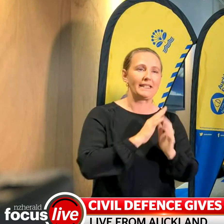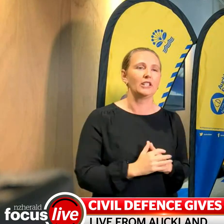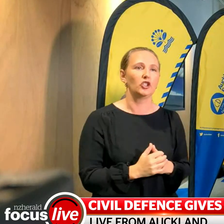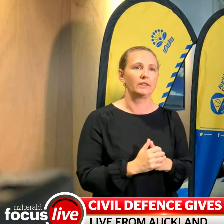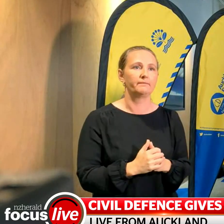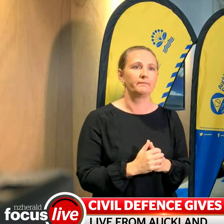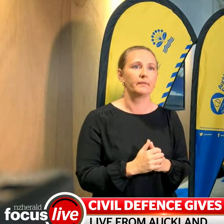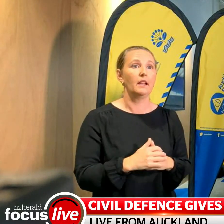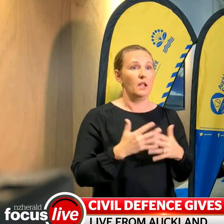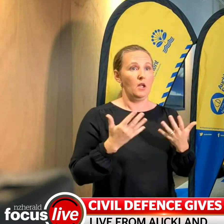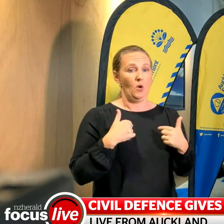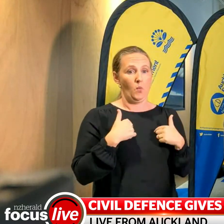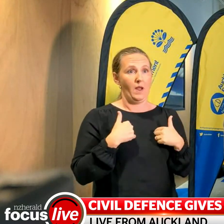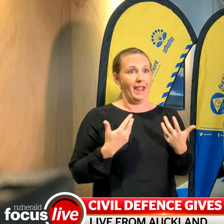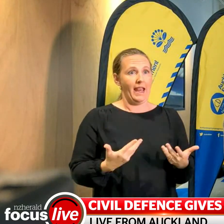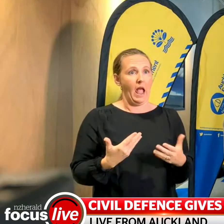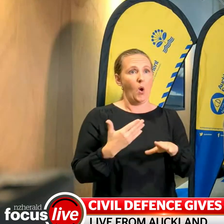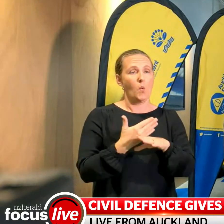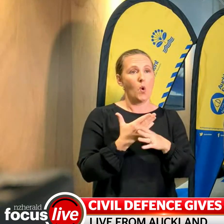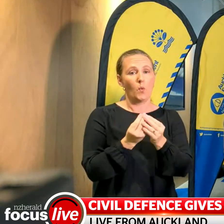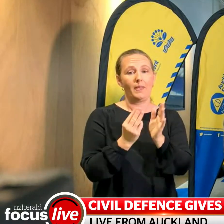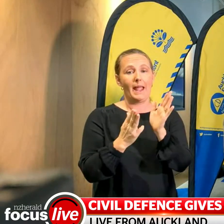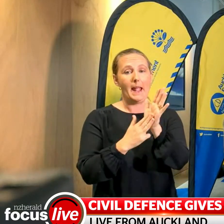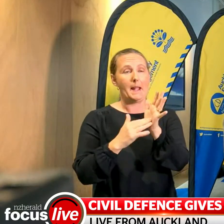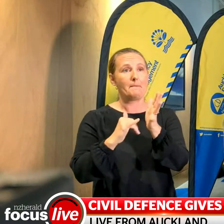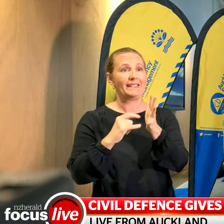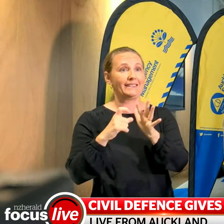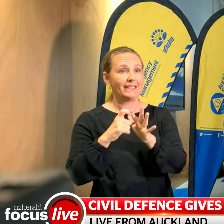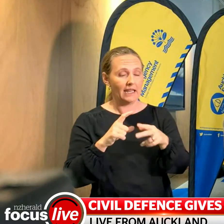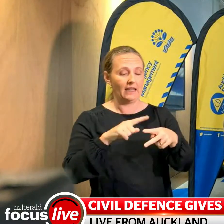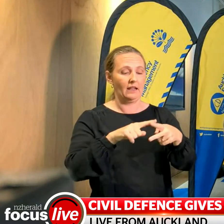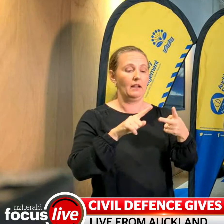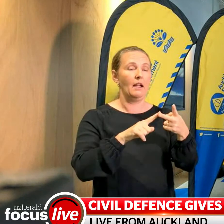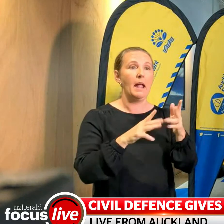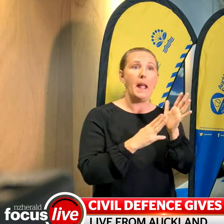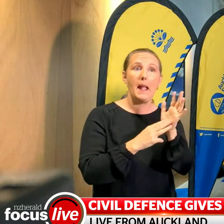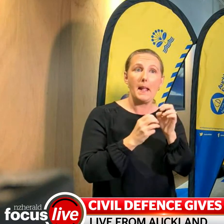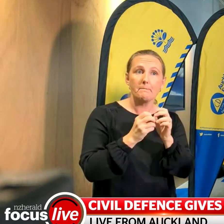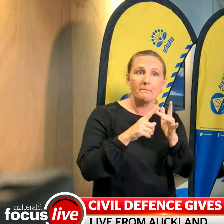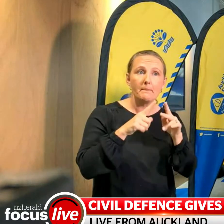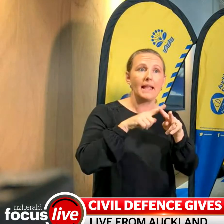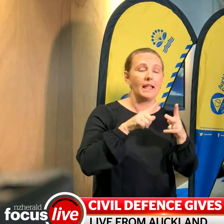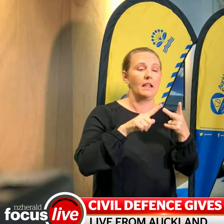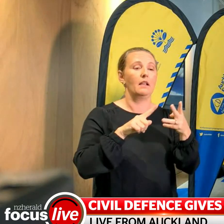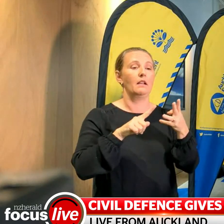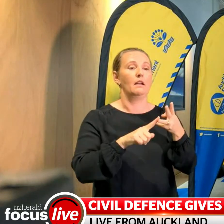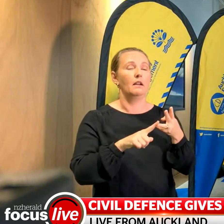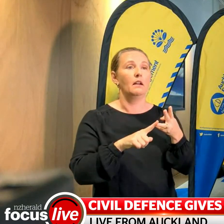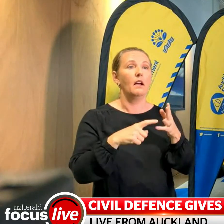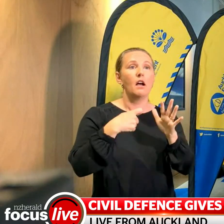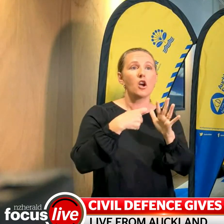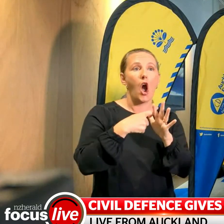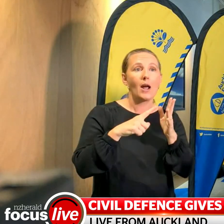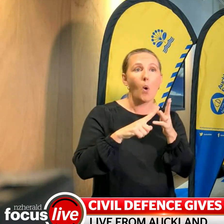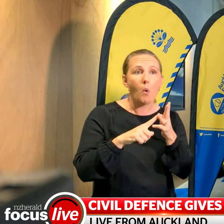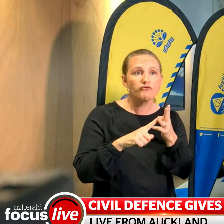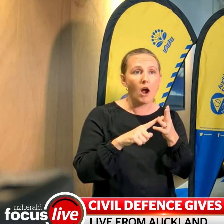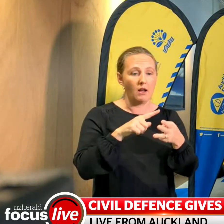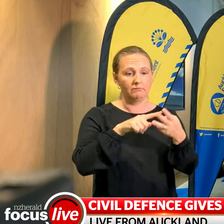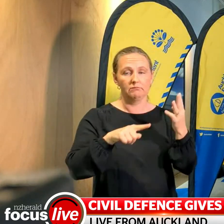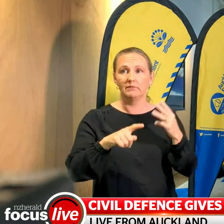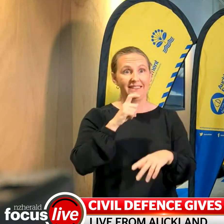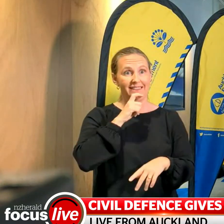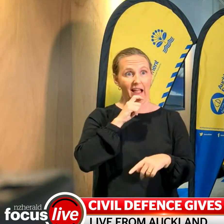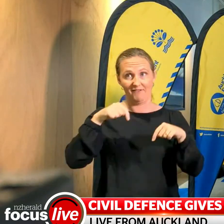closely with MSD, with MB. We have staff from Kainga Ora upstairs working to support their